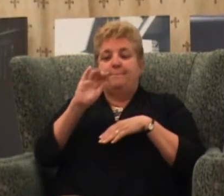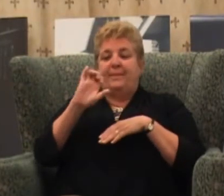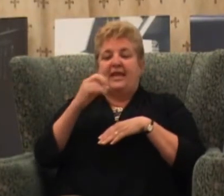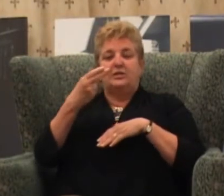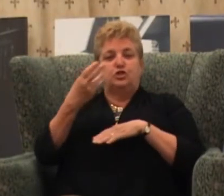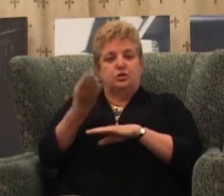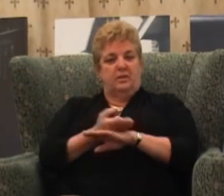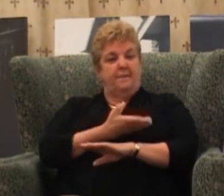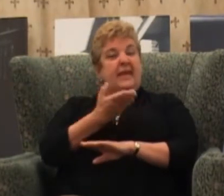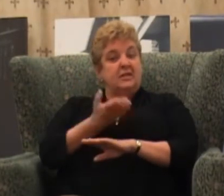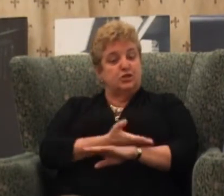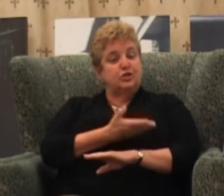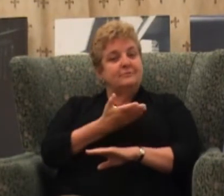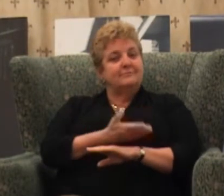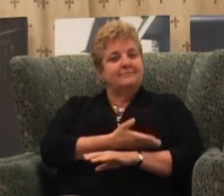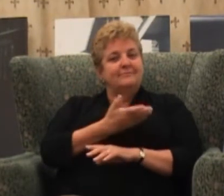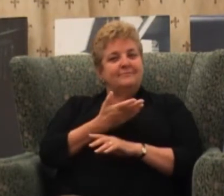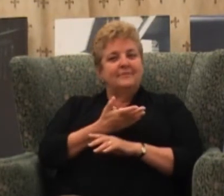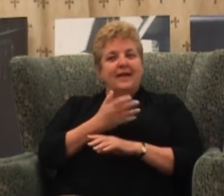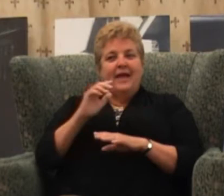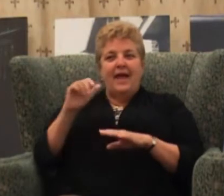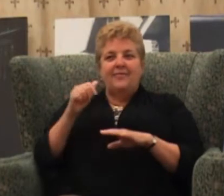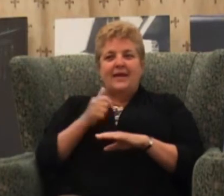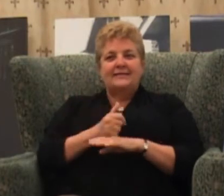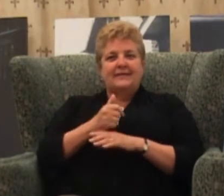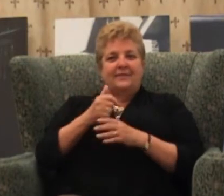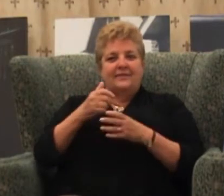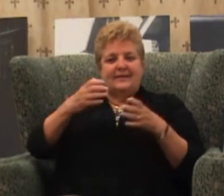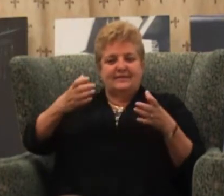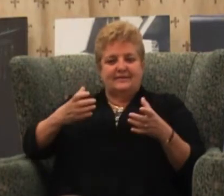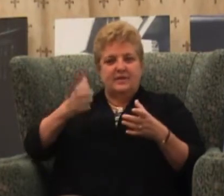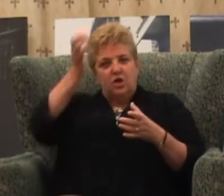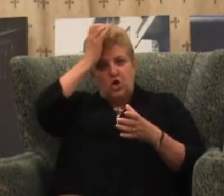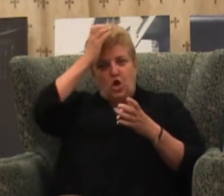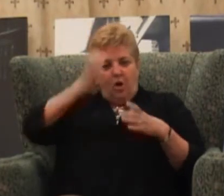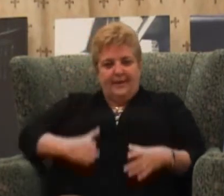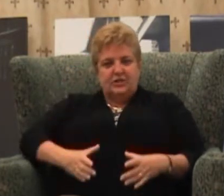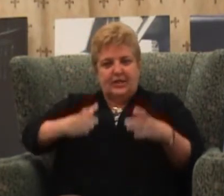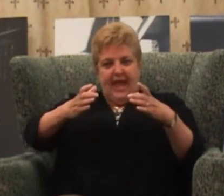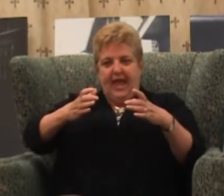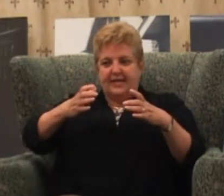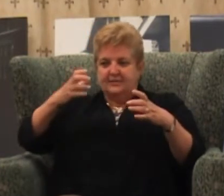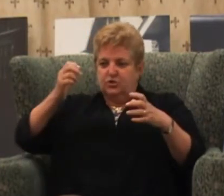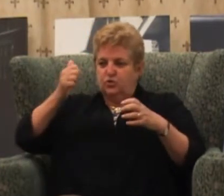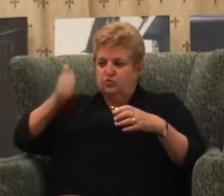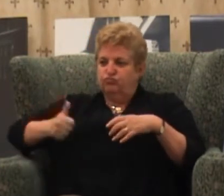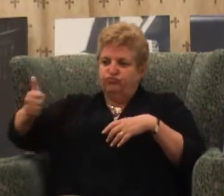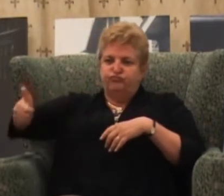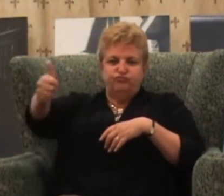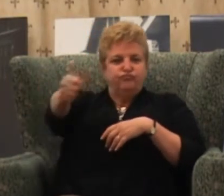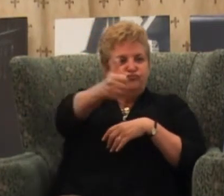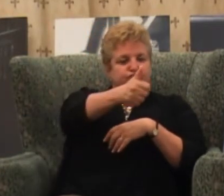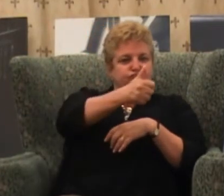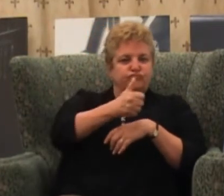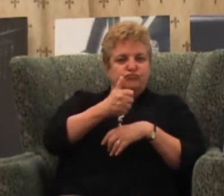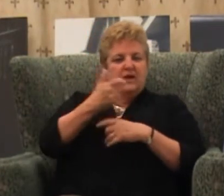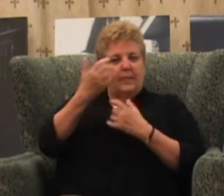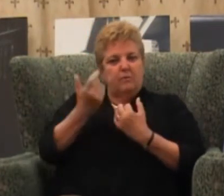party where they set these trash cans on fire to light up the beach to make it look so romantic. And I'm